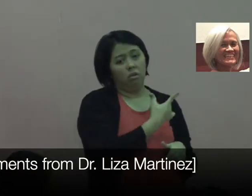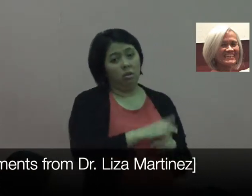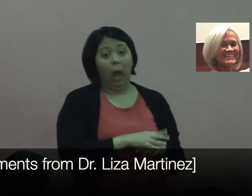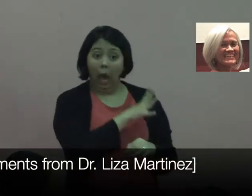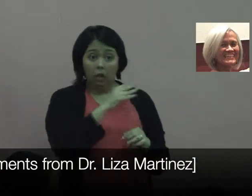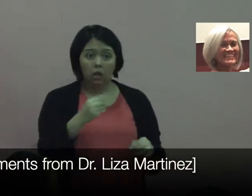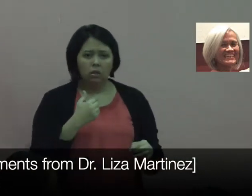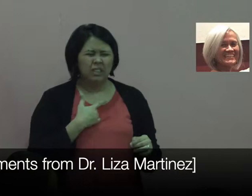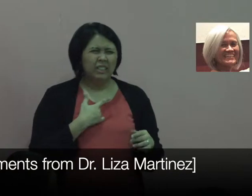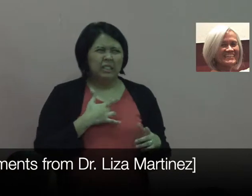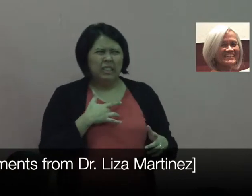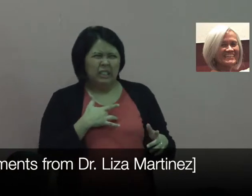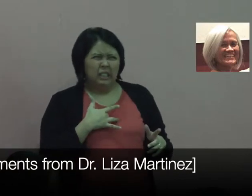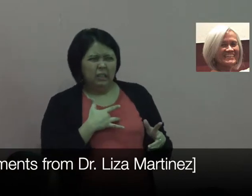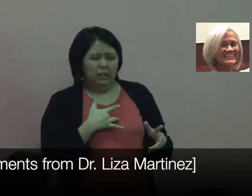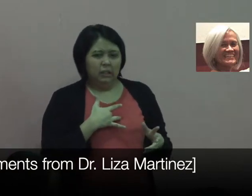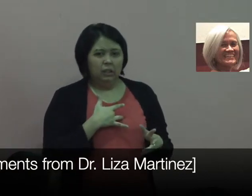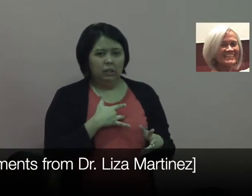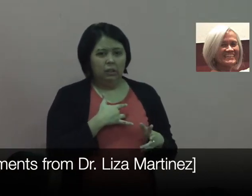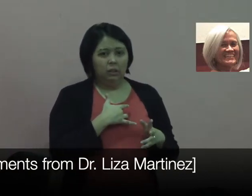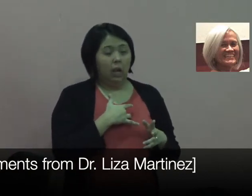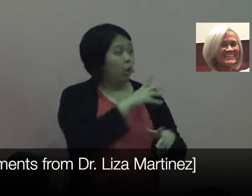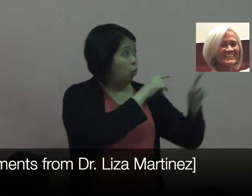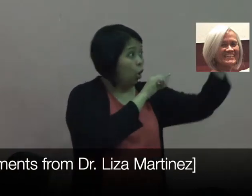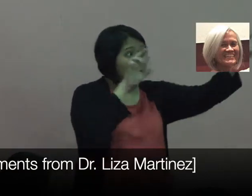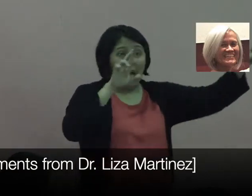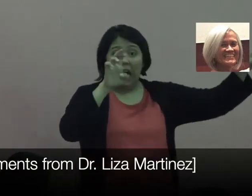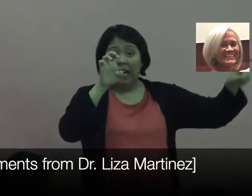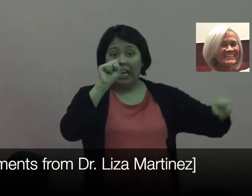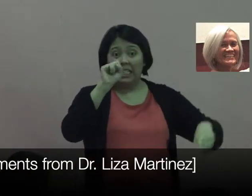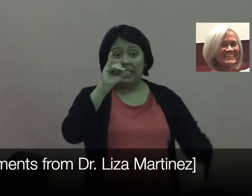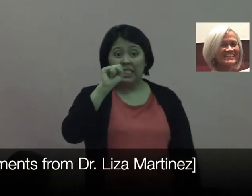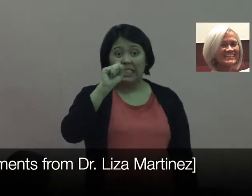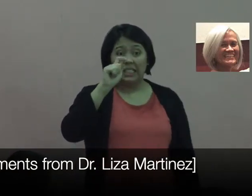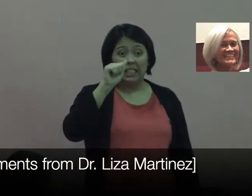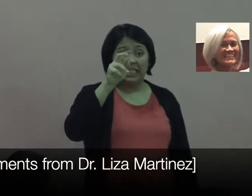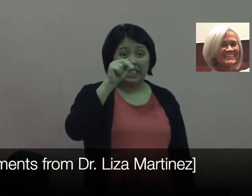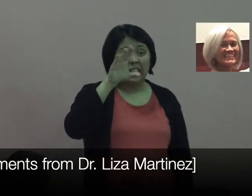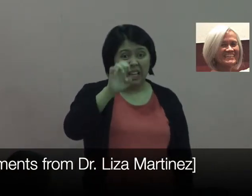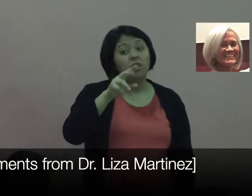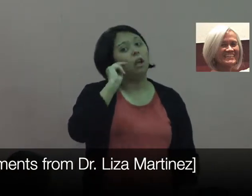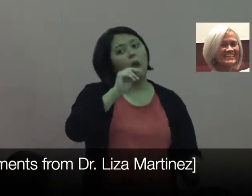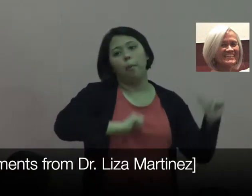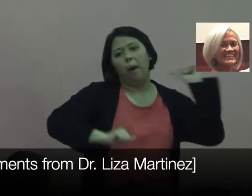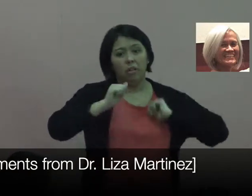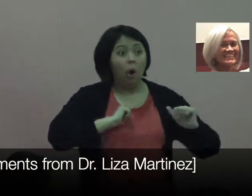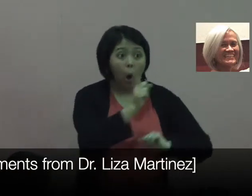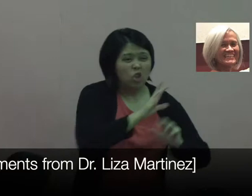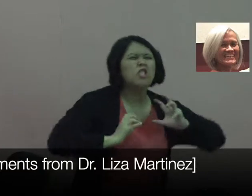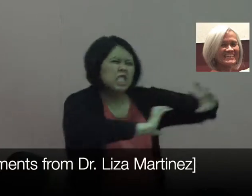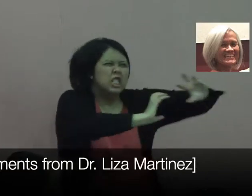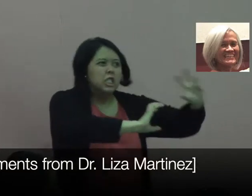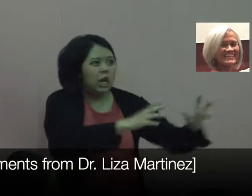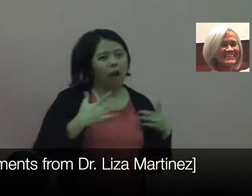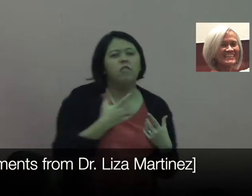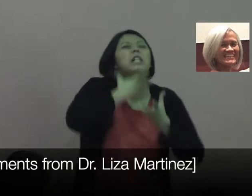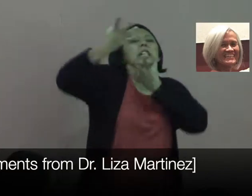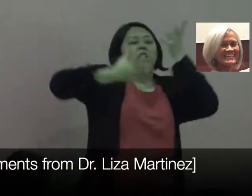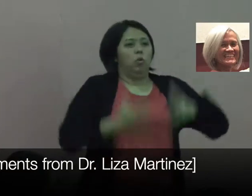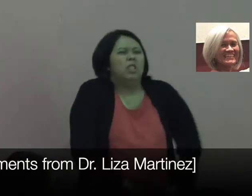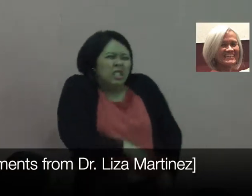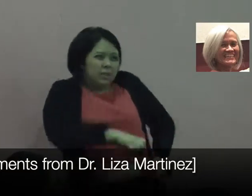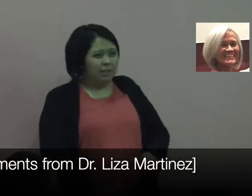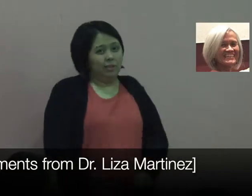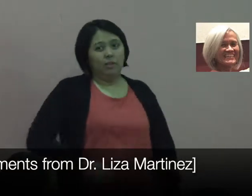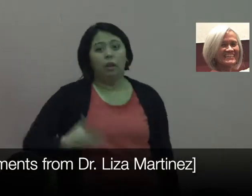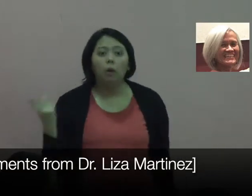the resistance, then you have to act it out. You know, na talagang nagpumiglas ka ba, sumigaw ka ba, tinaas ba yung damit mo, binaba